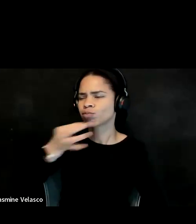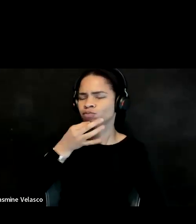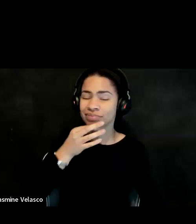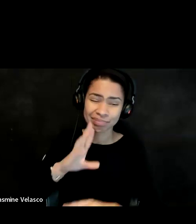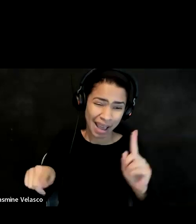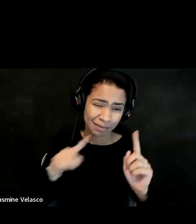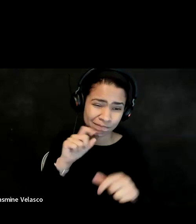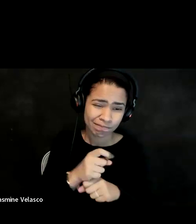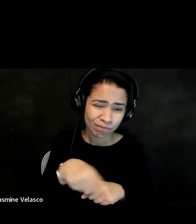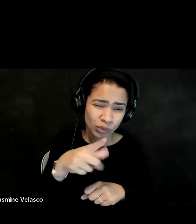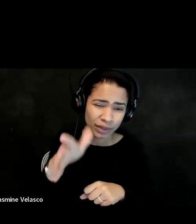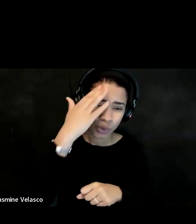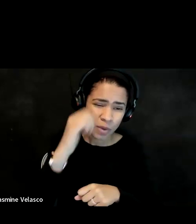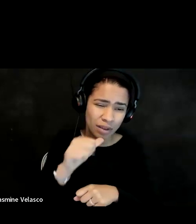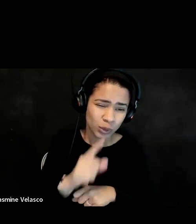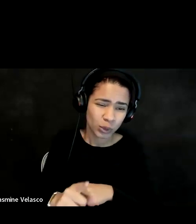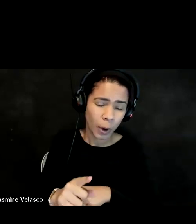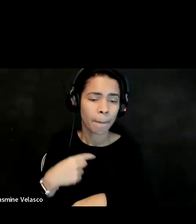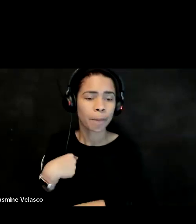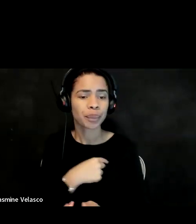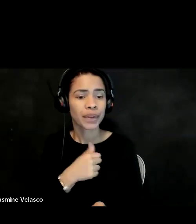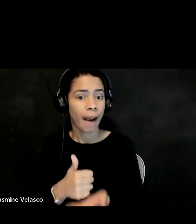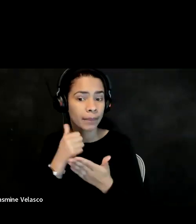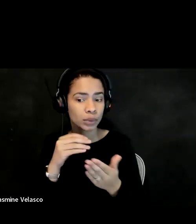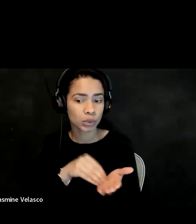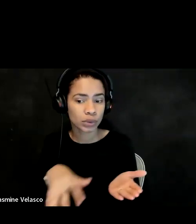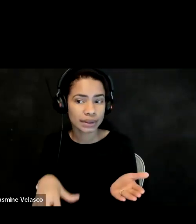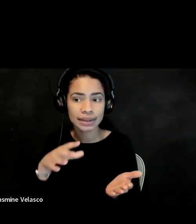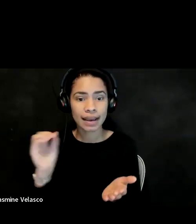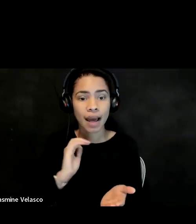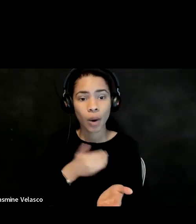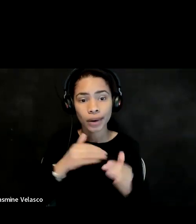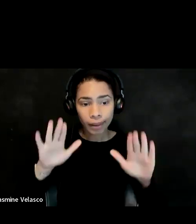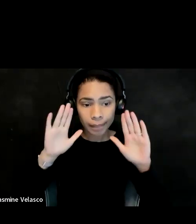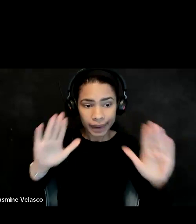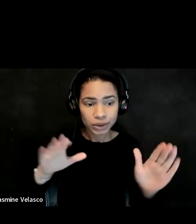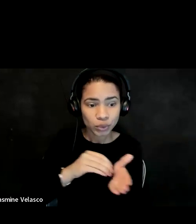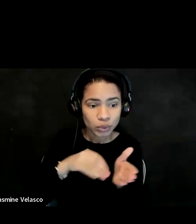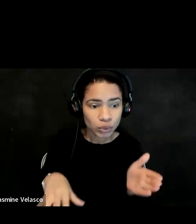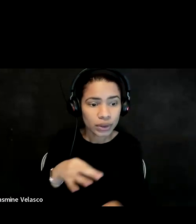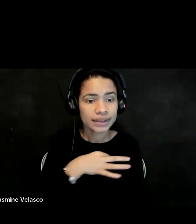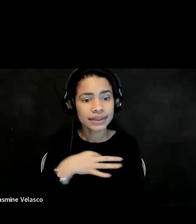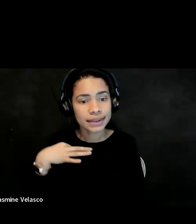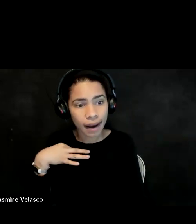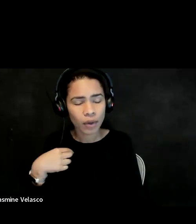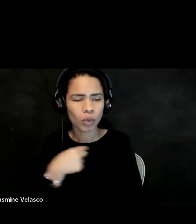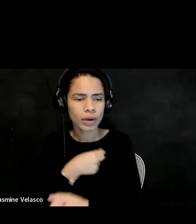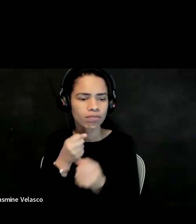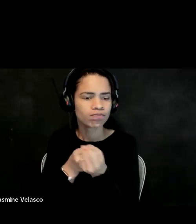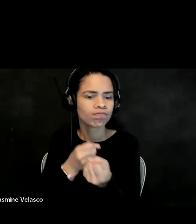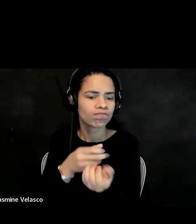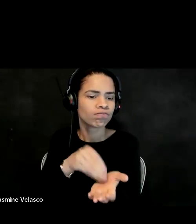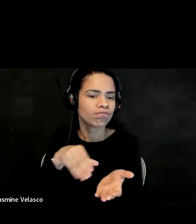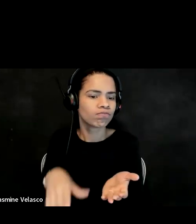true. So we help students, and by we, I mean our amazing student staff, help students get started with, say, video